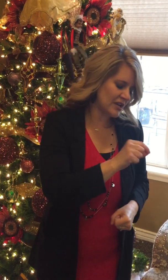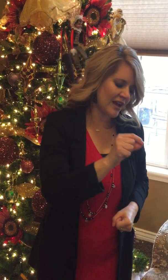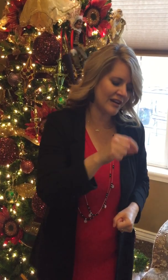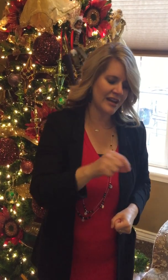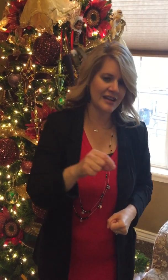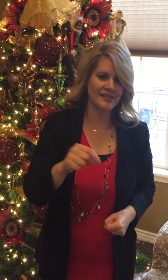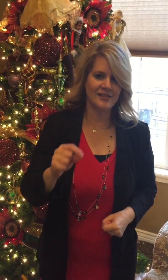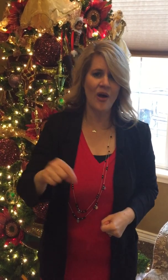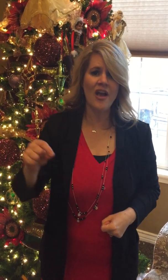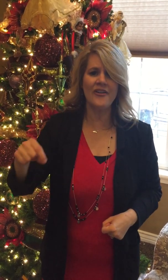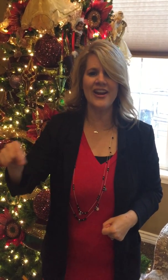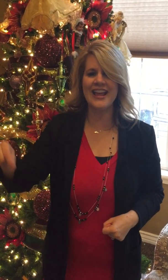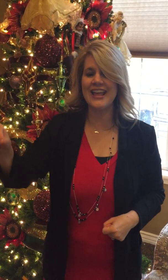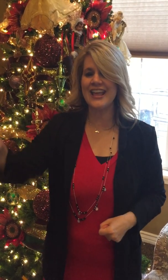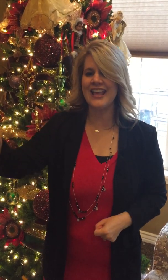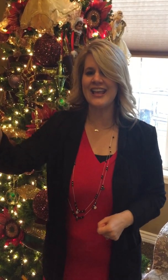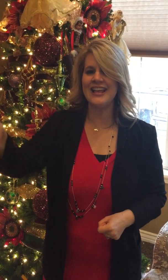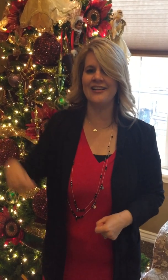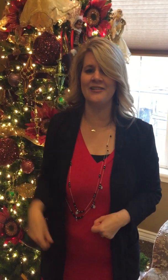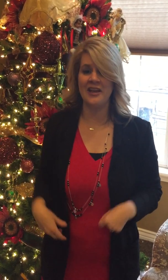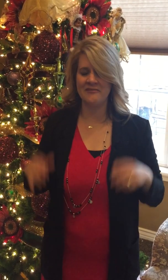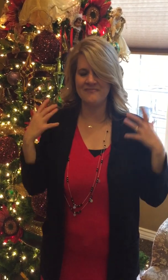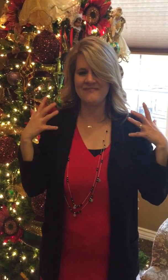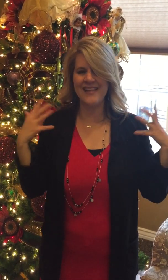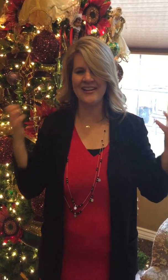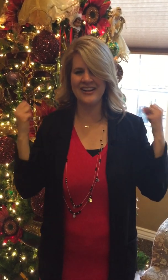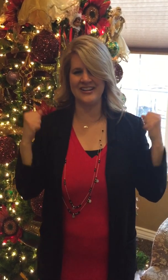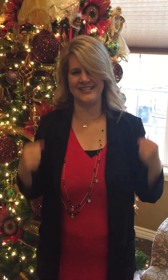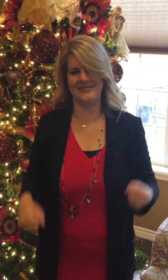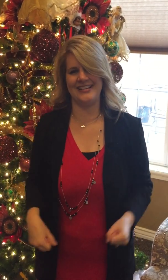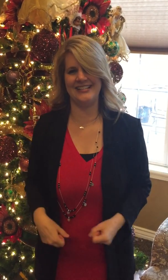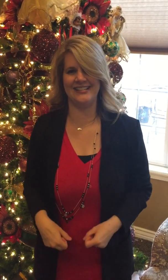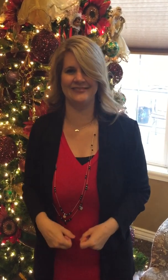you'll go down in history." Merry Christmas.